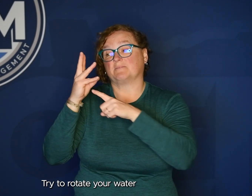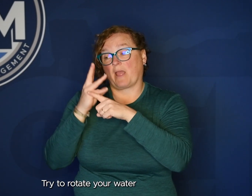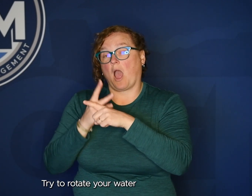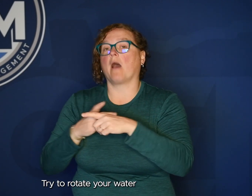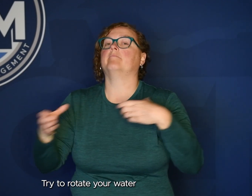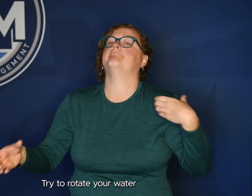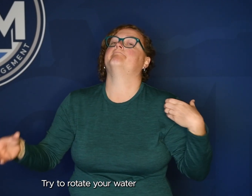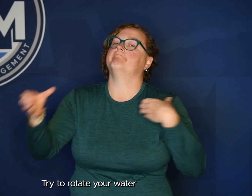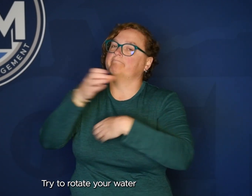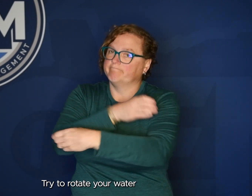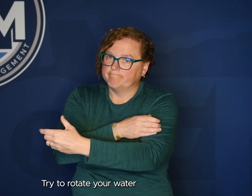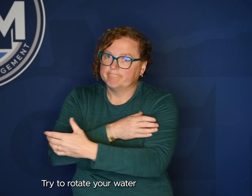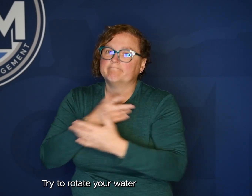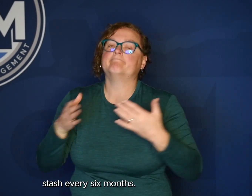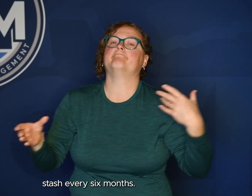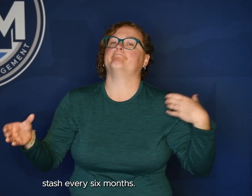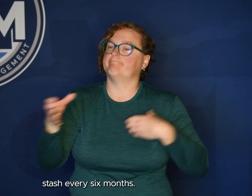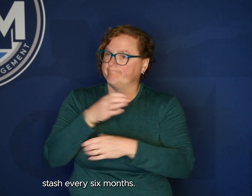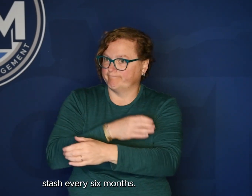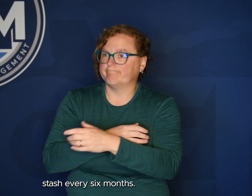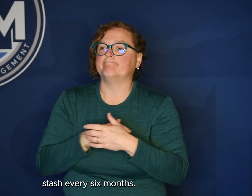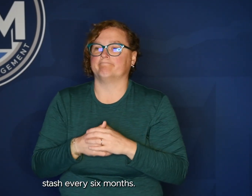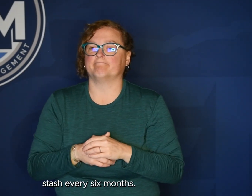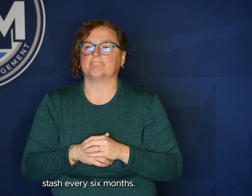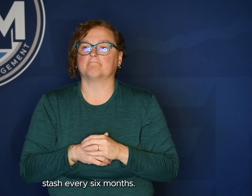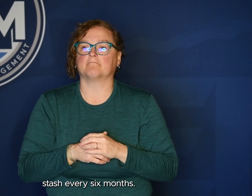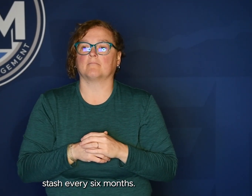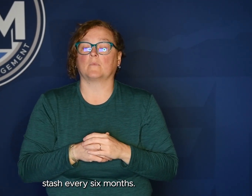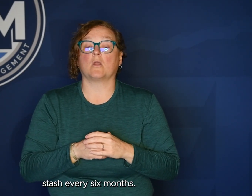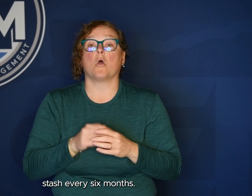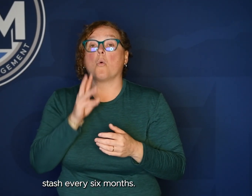Try to rotate your water stash every 6 months.